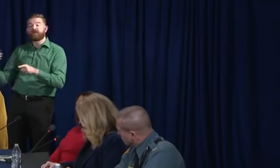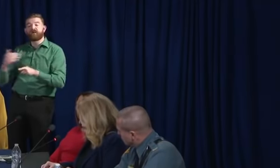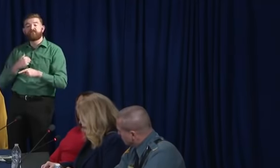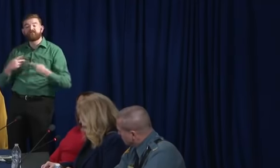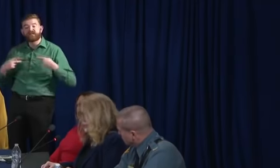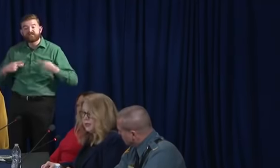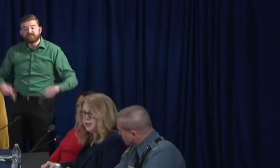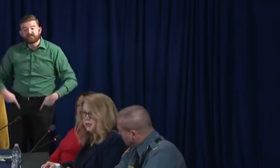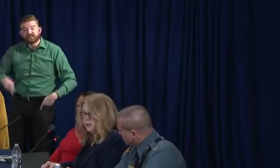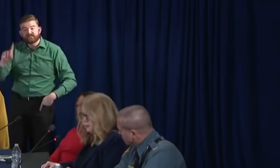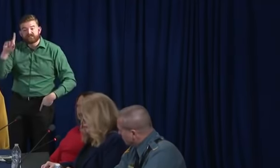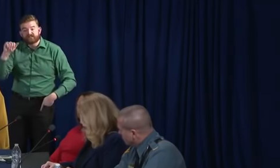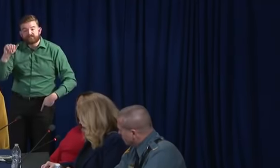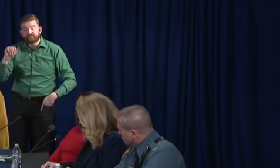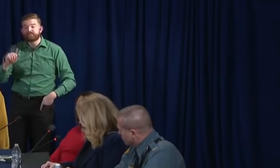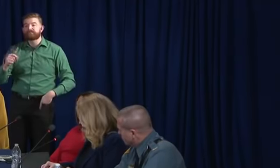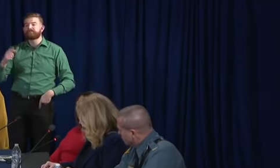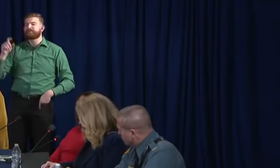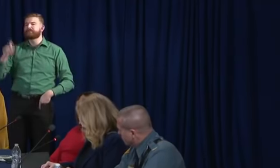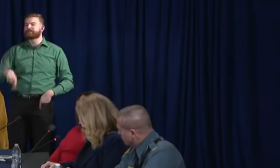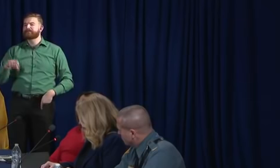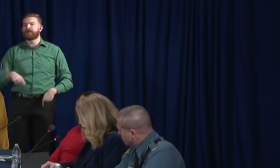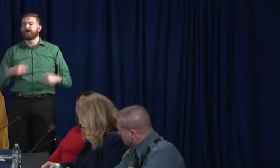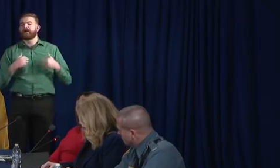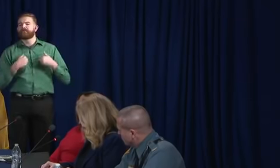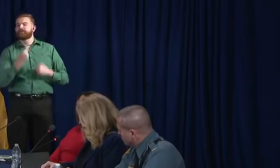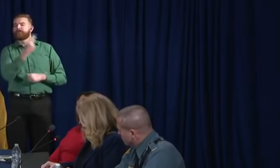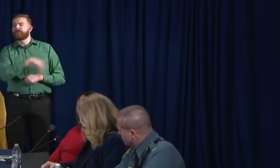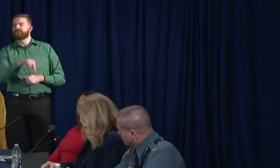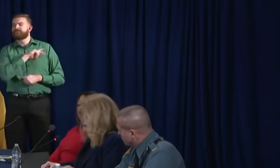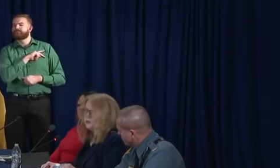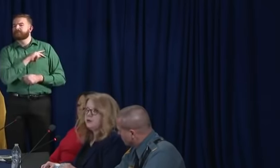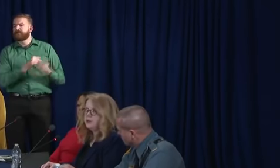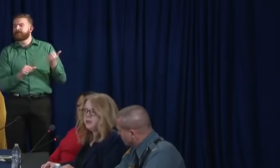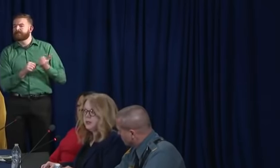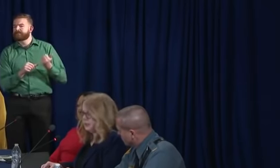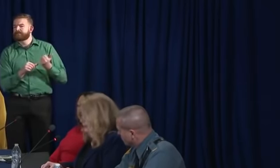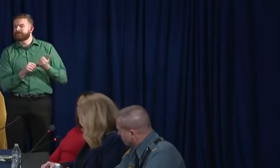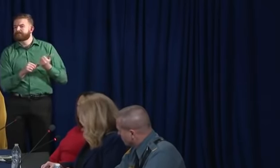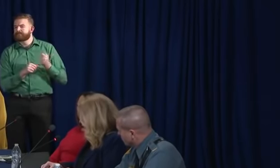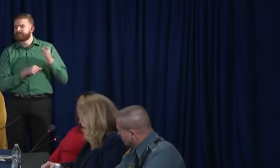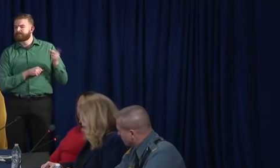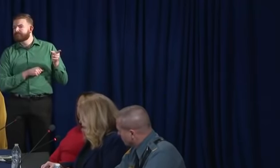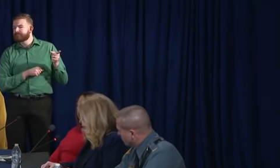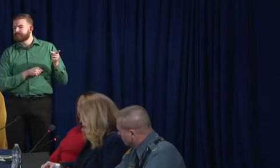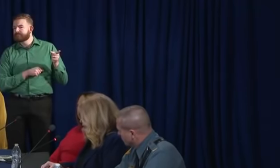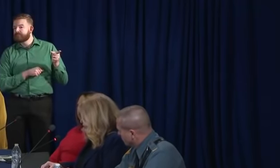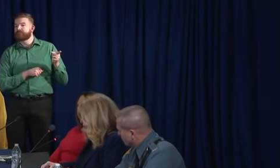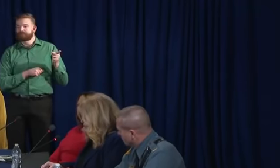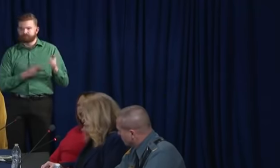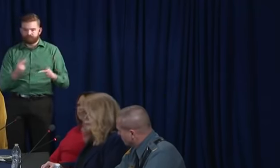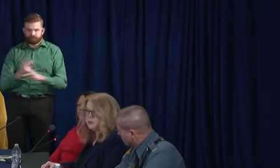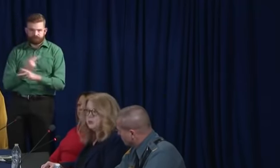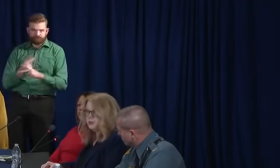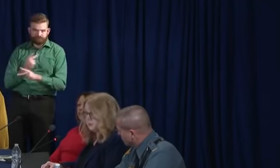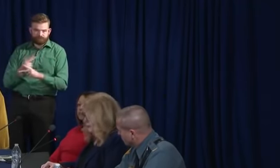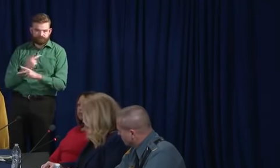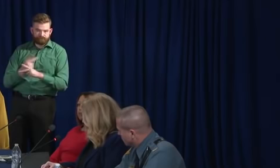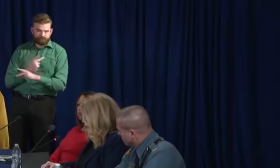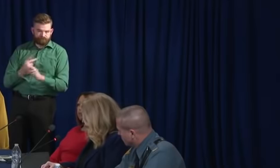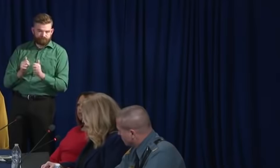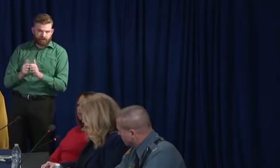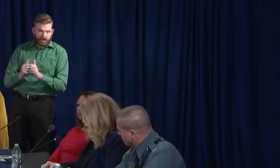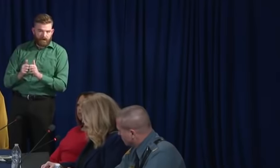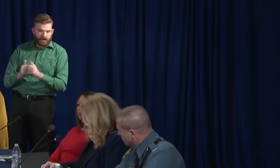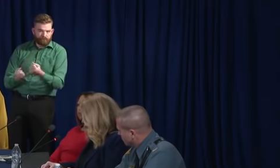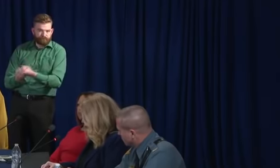assistance program and in other programs across the department. Fourth on our list, we're laser focused on the needs of individuals with mental